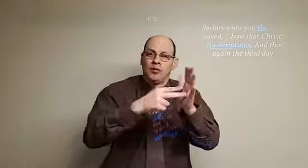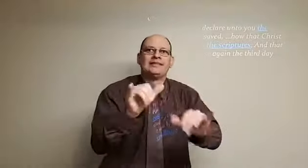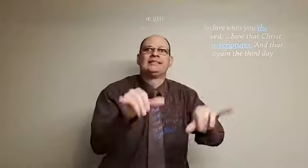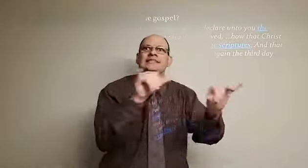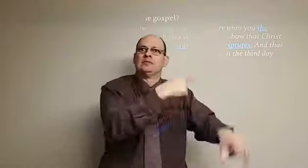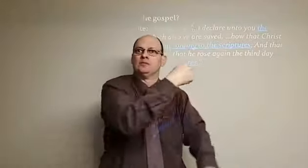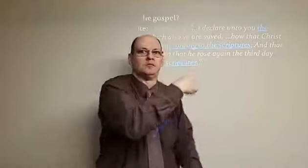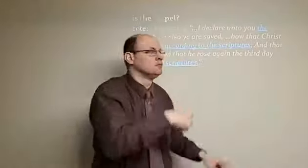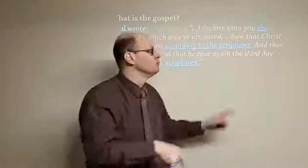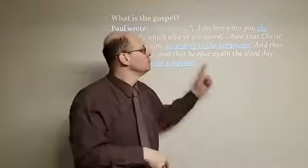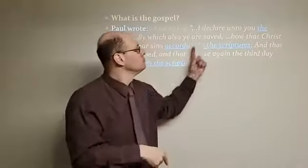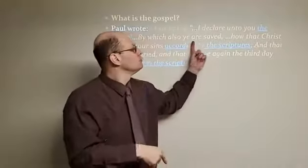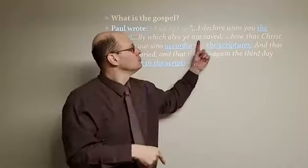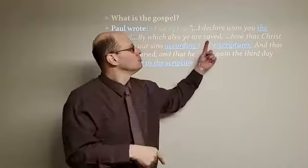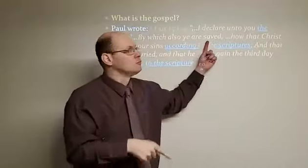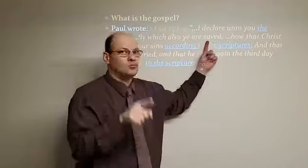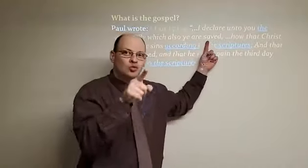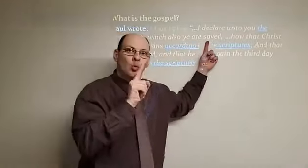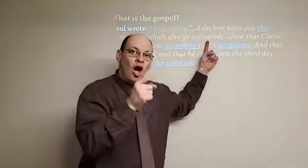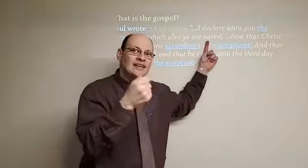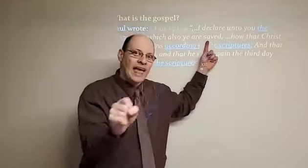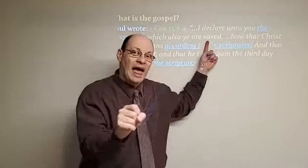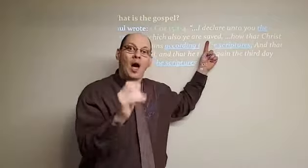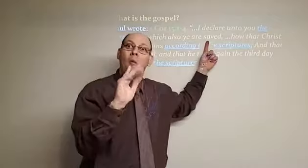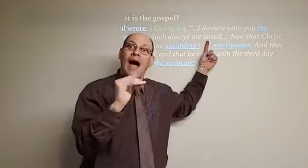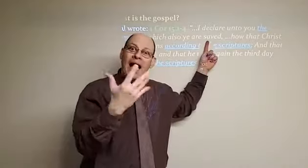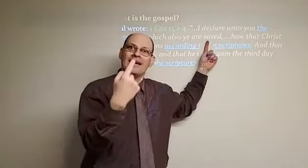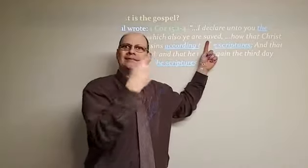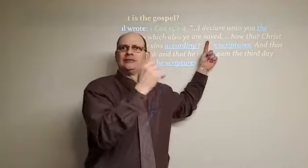and it's right here by which also ye are saved